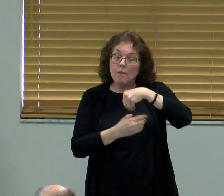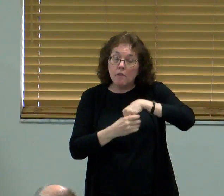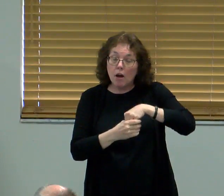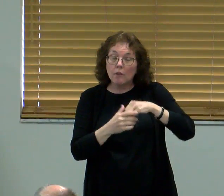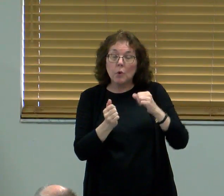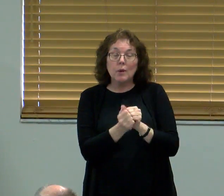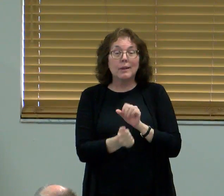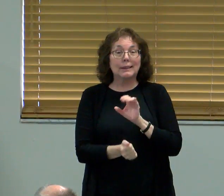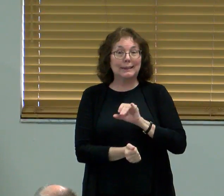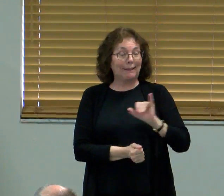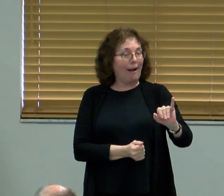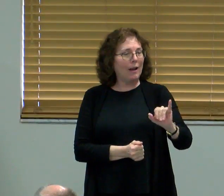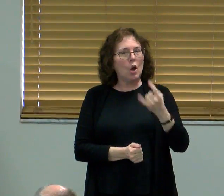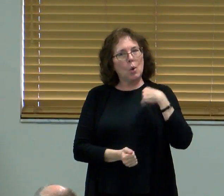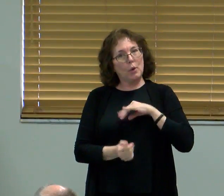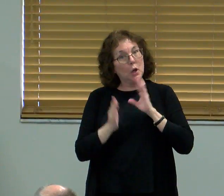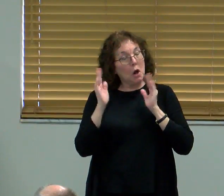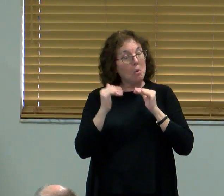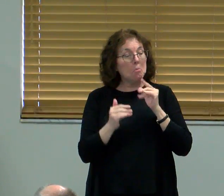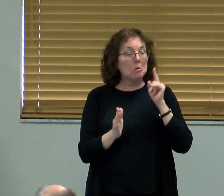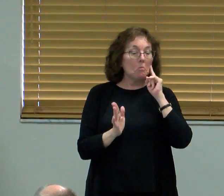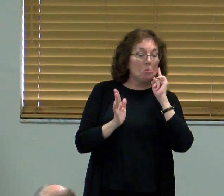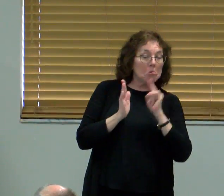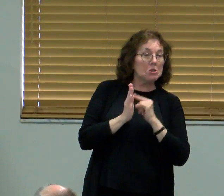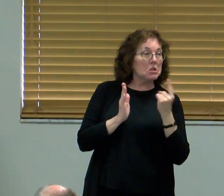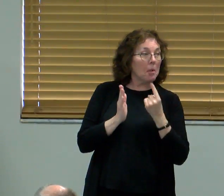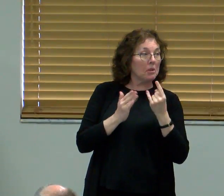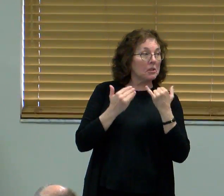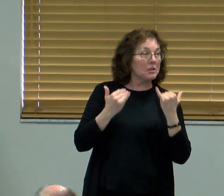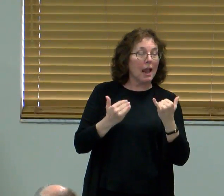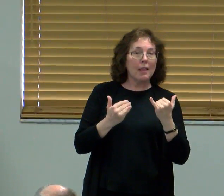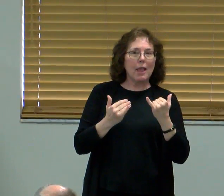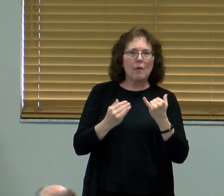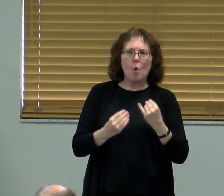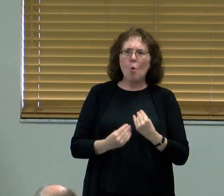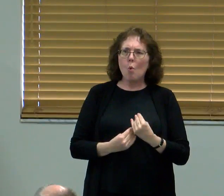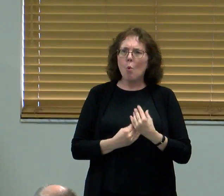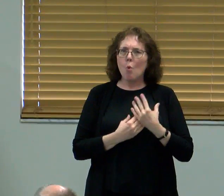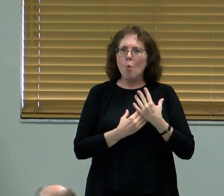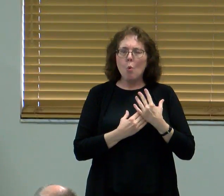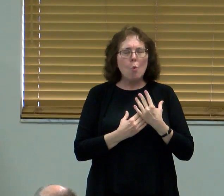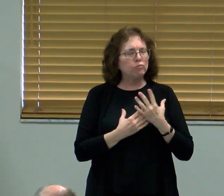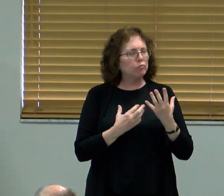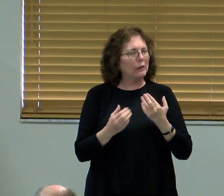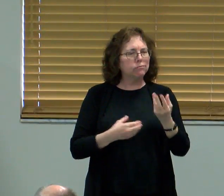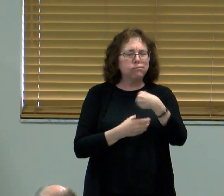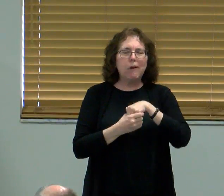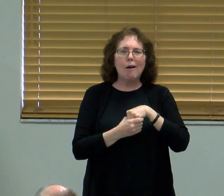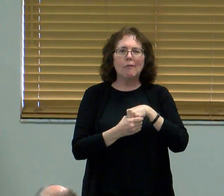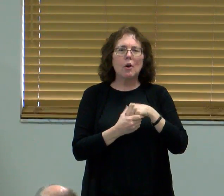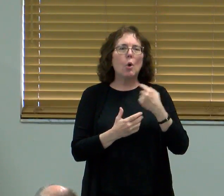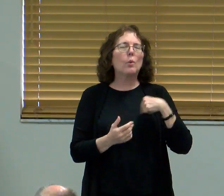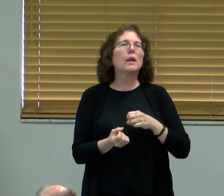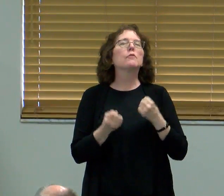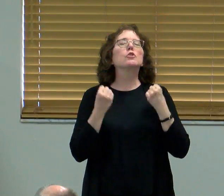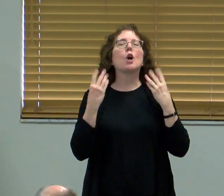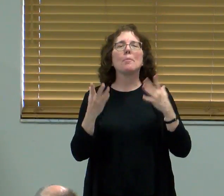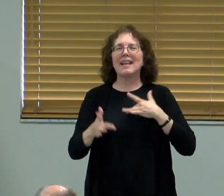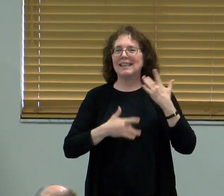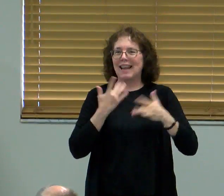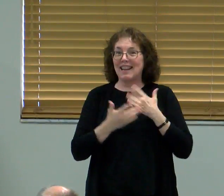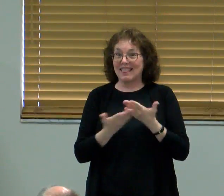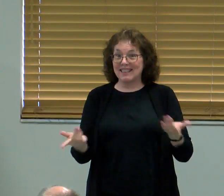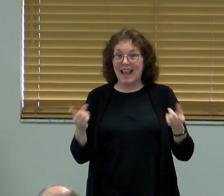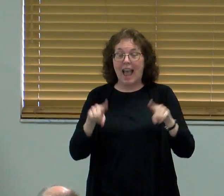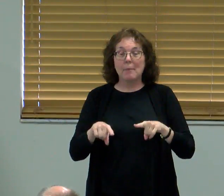our organization, we hope that you have seen something today that has sparked your interest. We have so many exciting